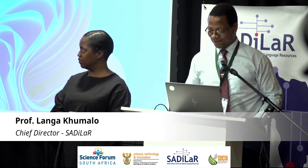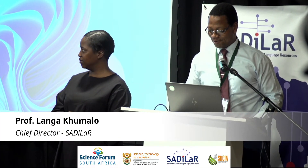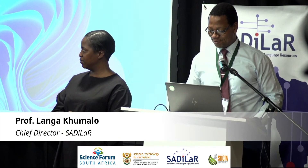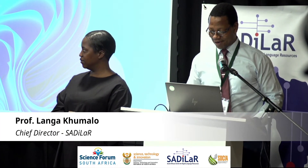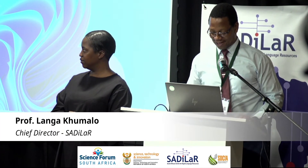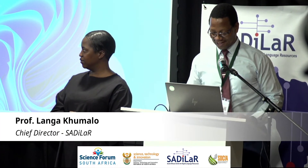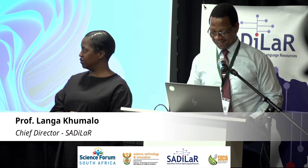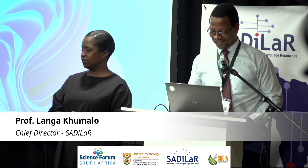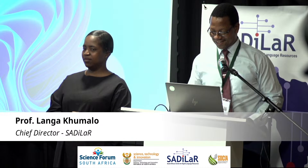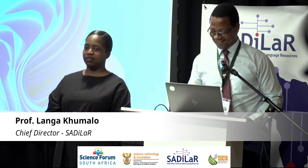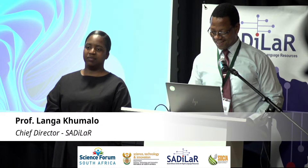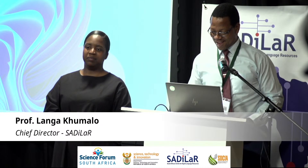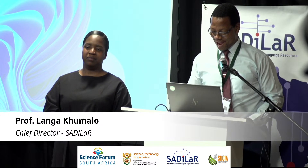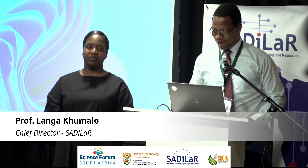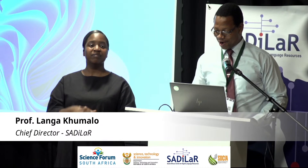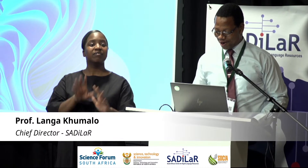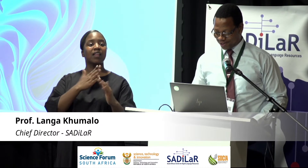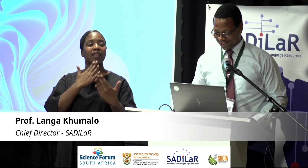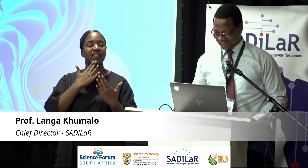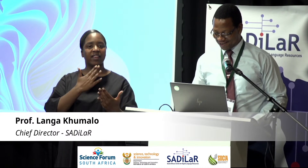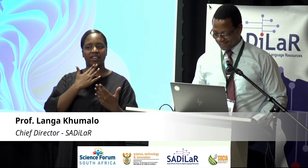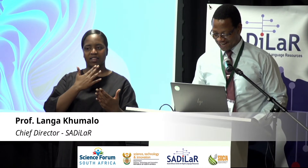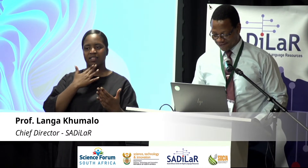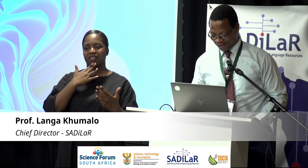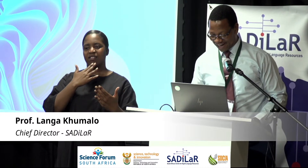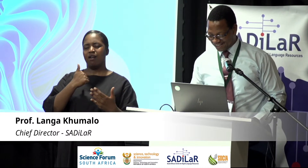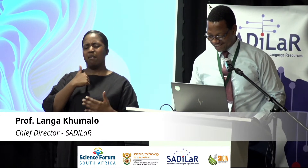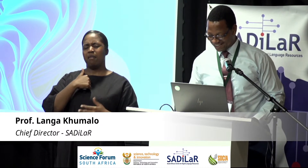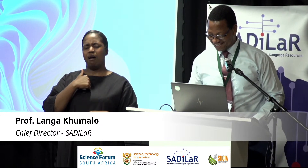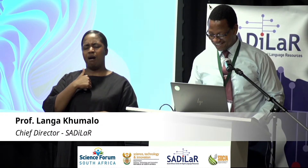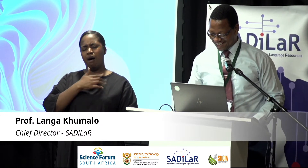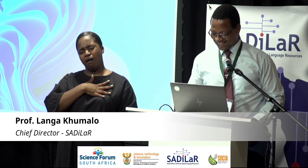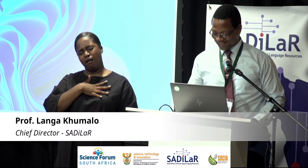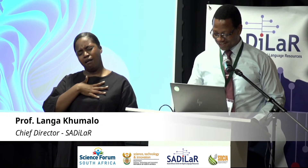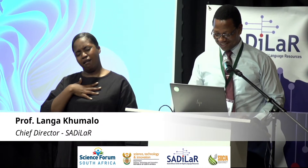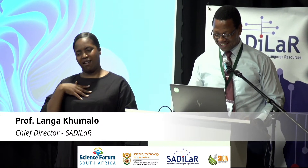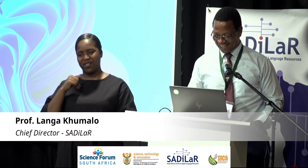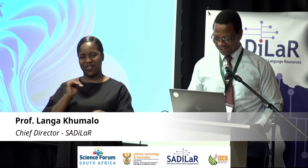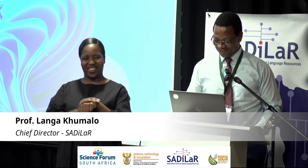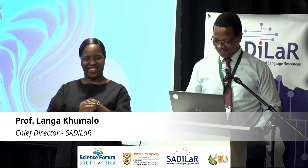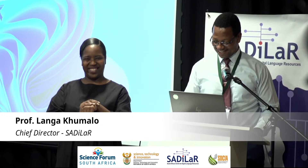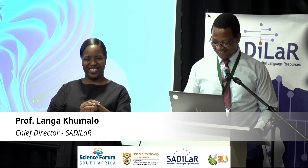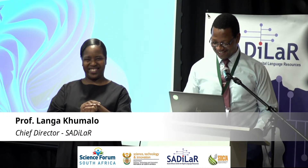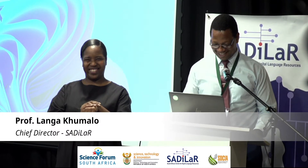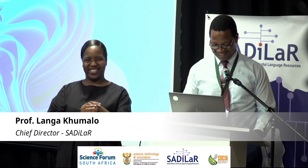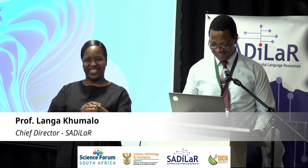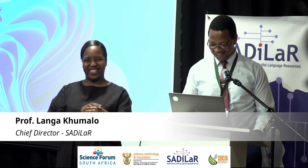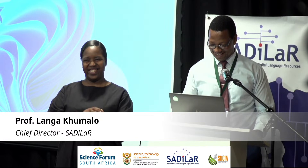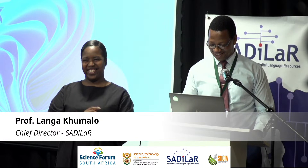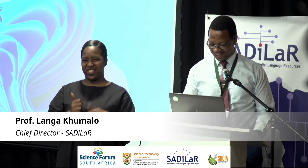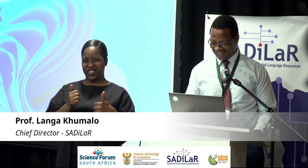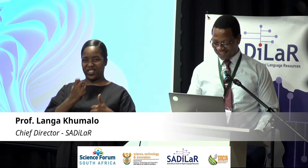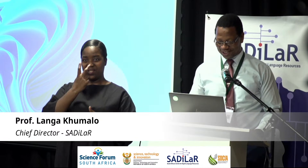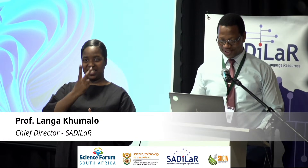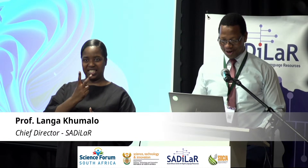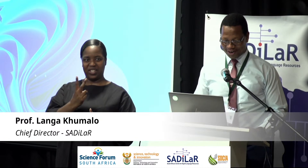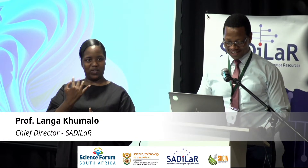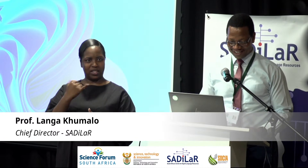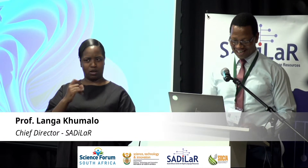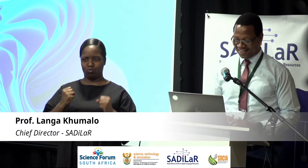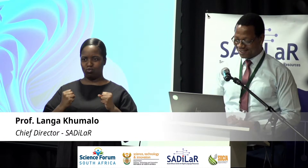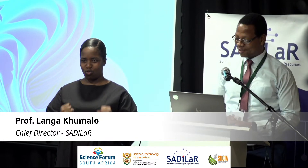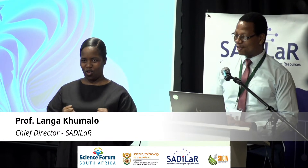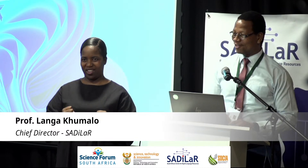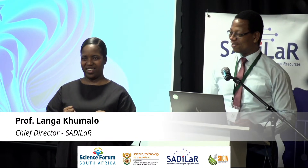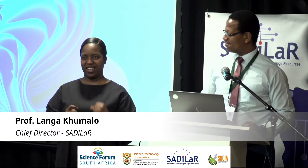Thank you, my long-lost dear friend. It's good to see you, to see that you're still as